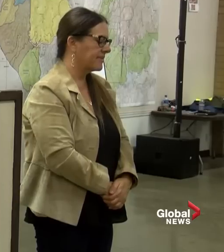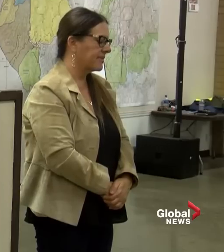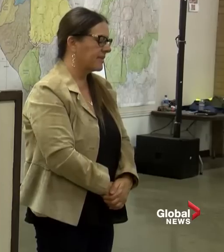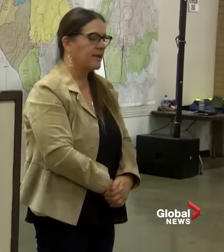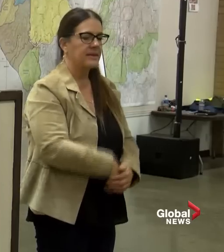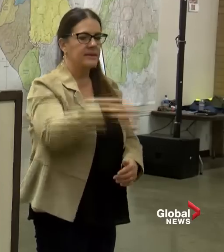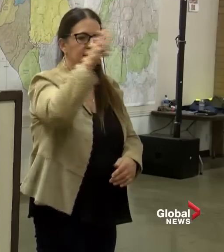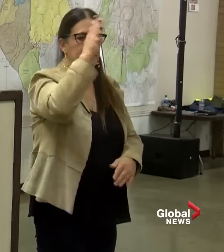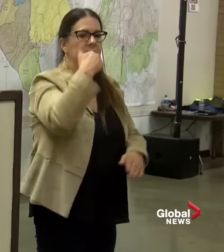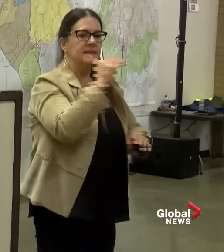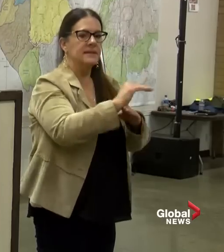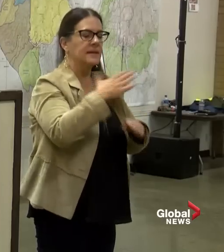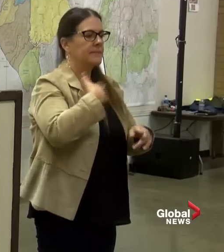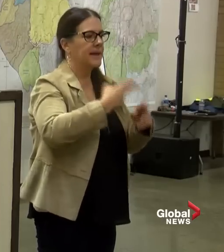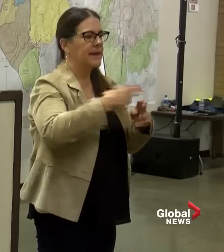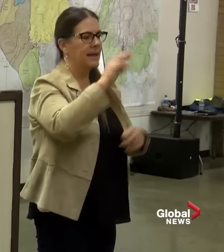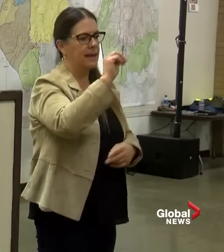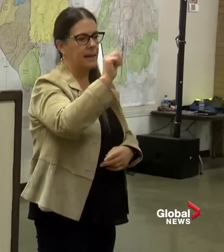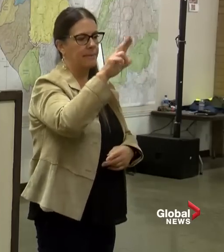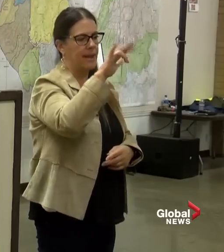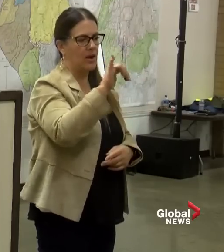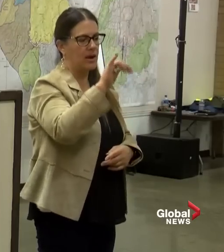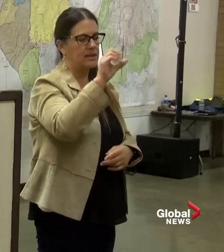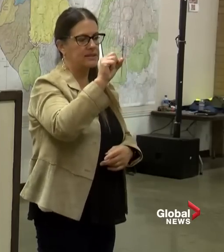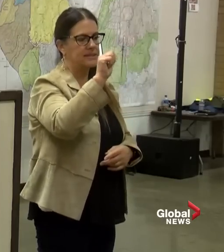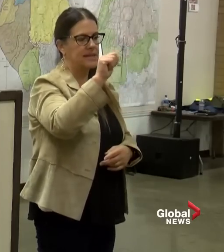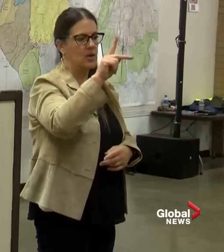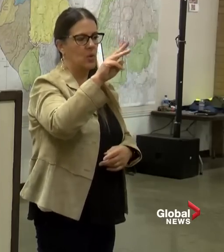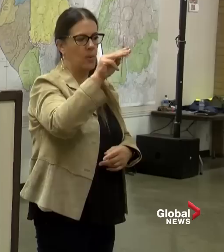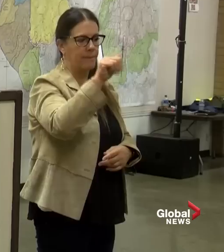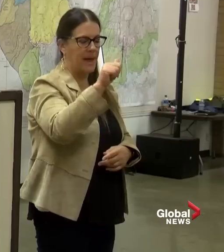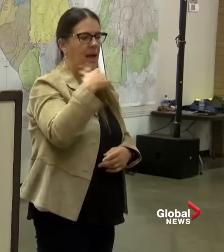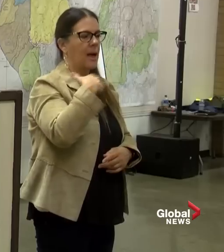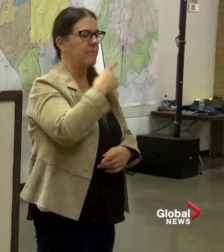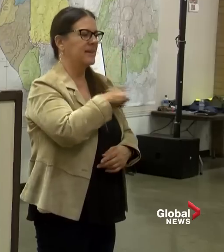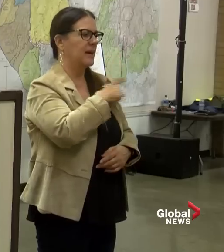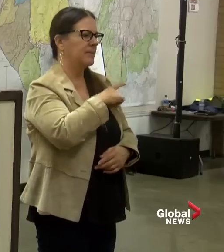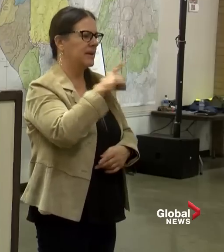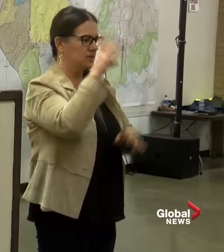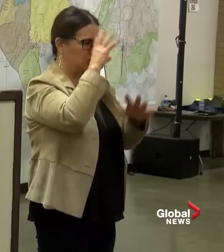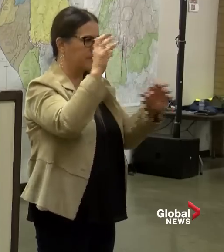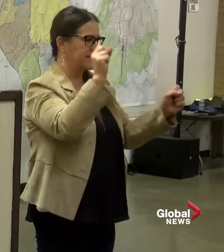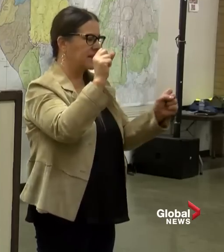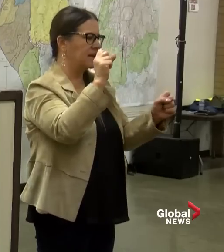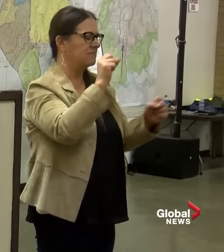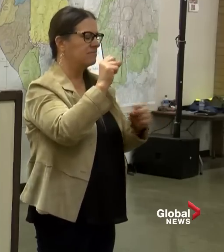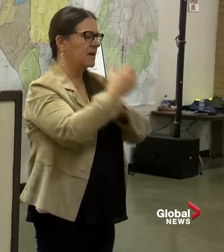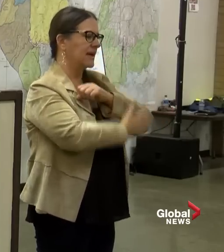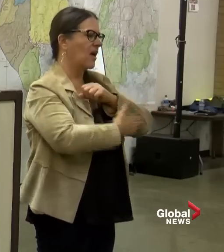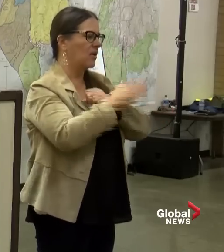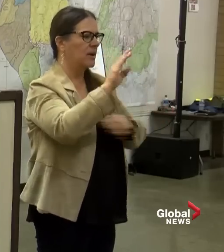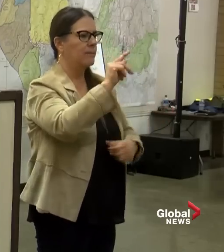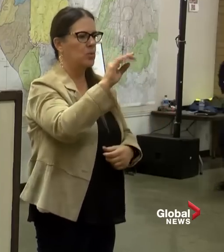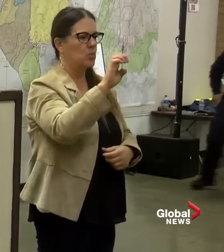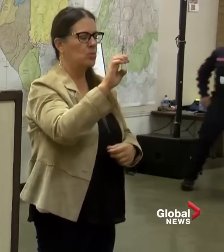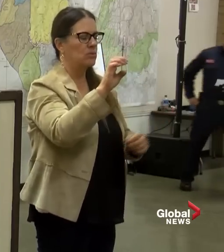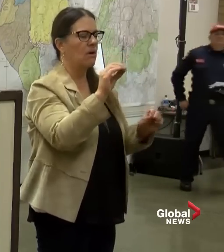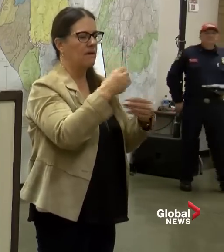Good evening. My name is Mary Sakuma, and I'm the Deputy Superintendent at Butte County Office of